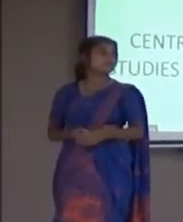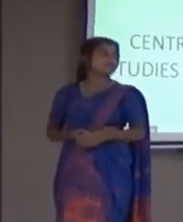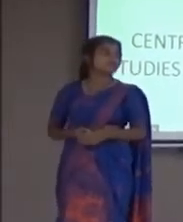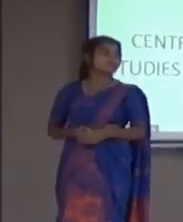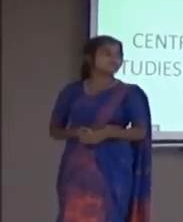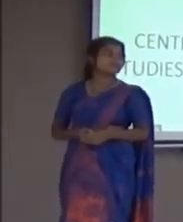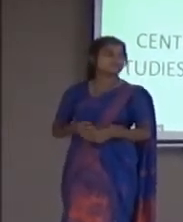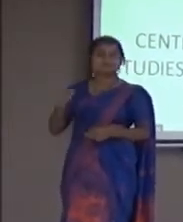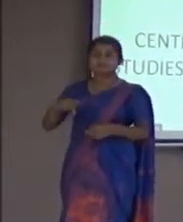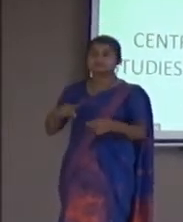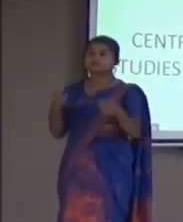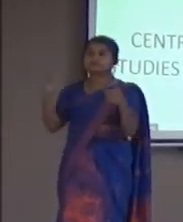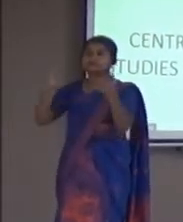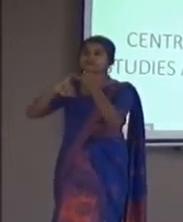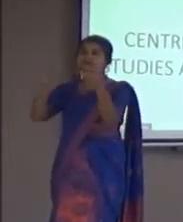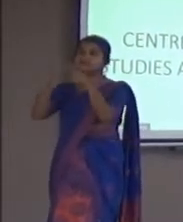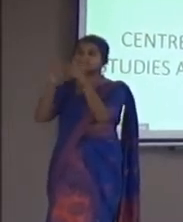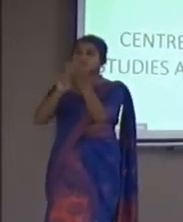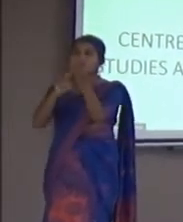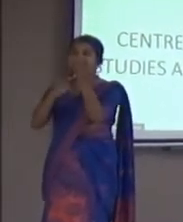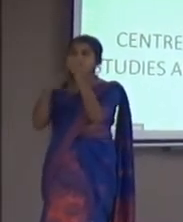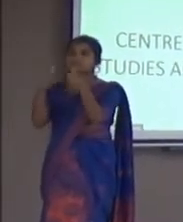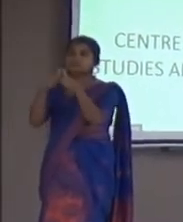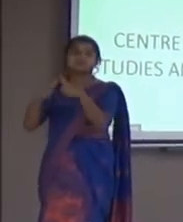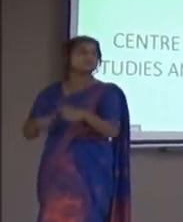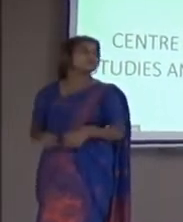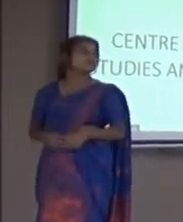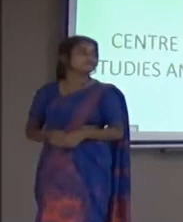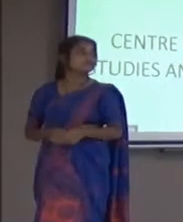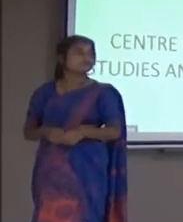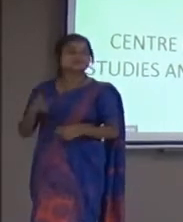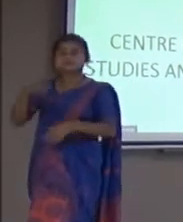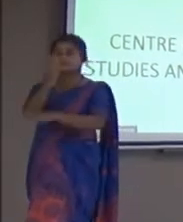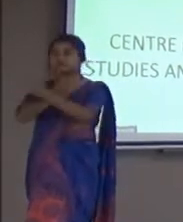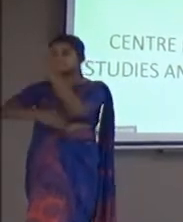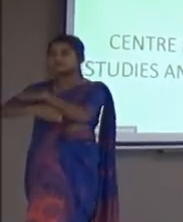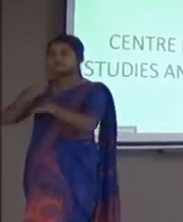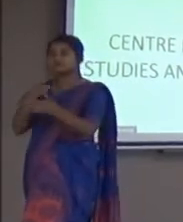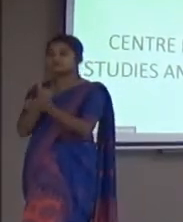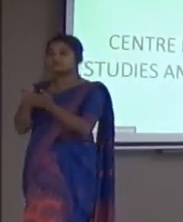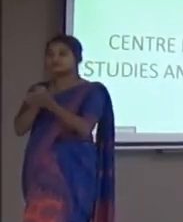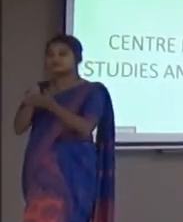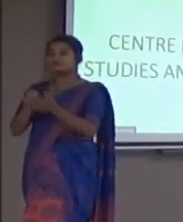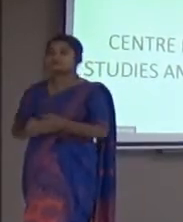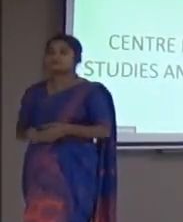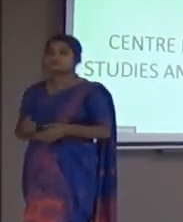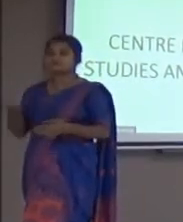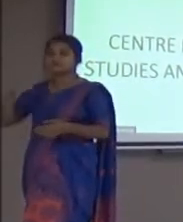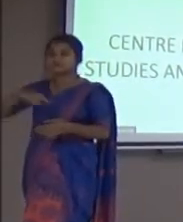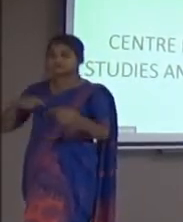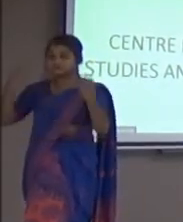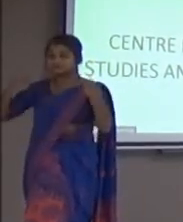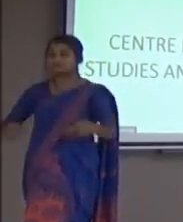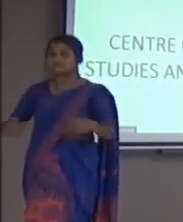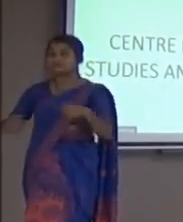a unique center called the Center for Disability Studies and Health